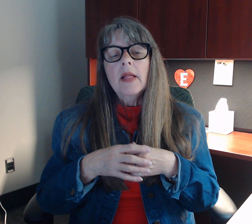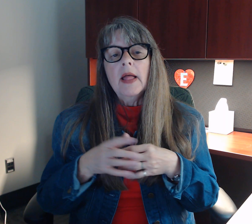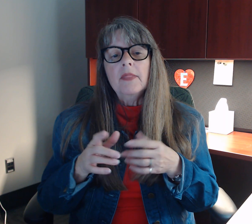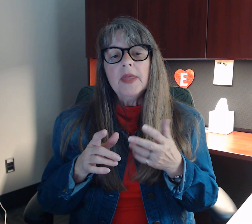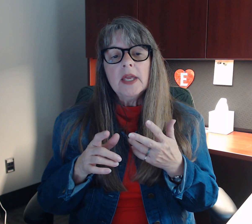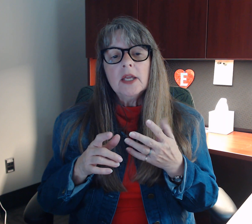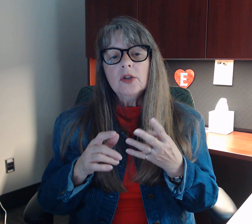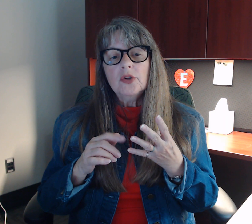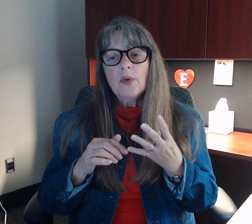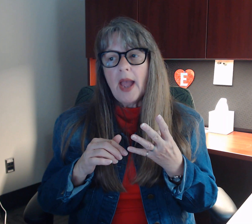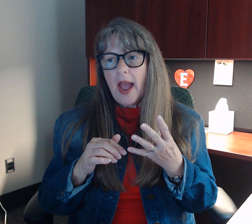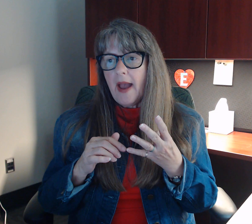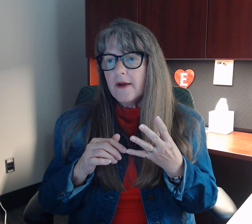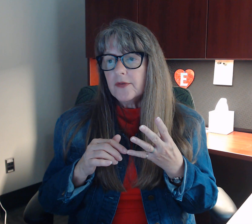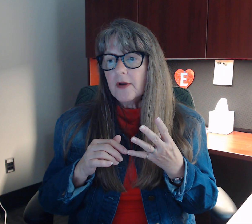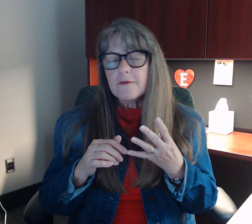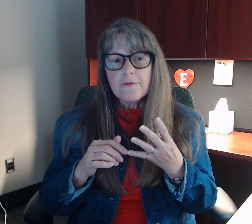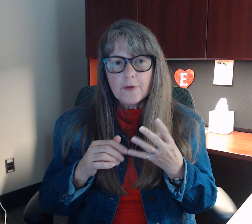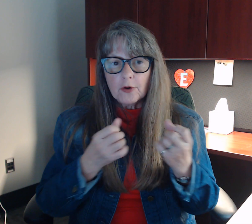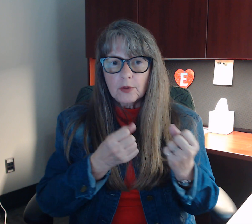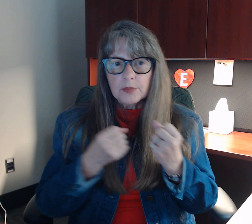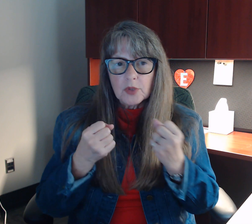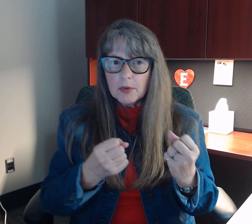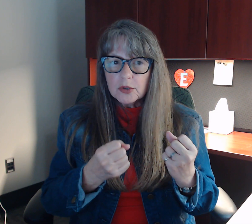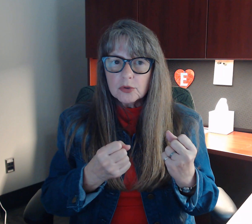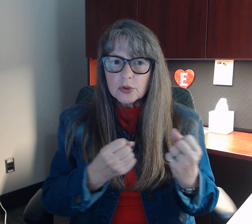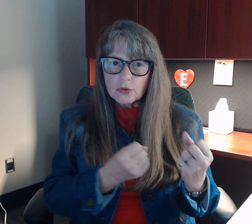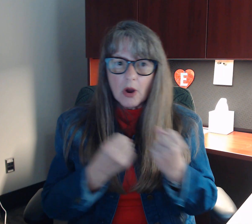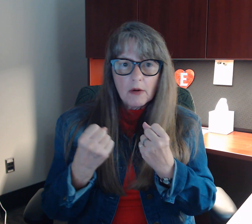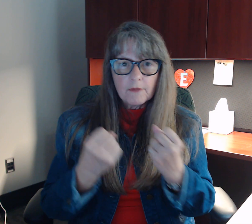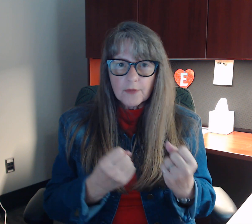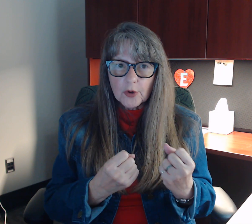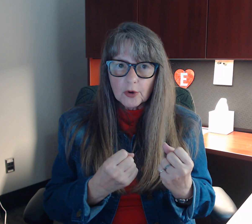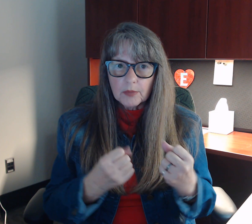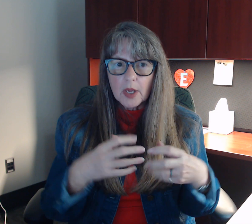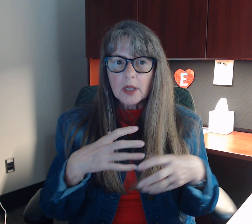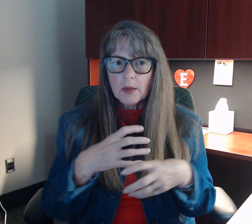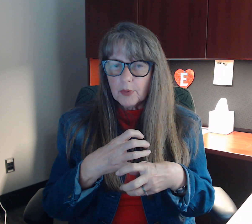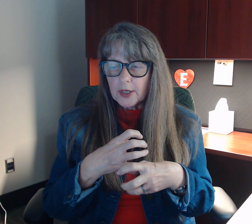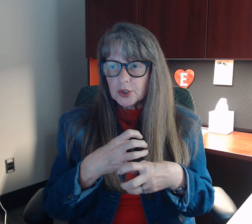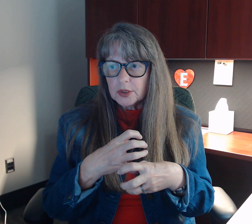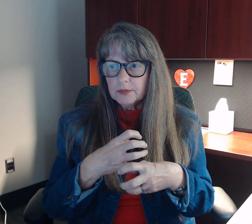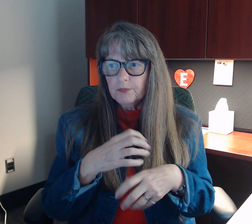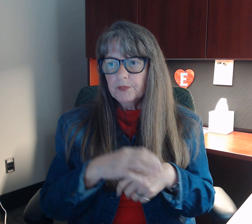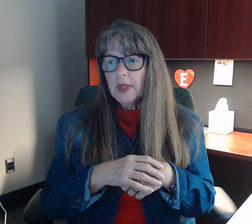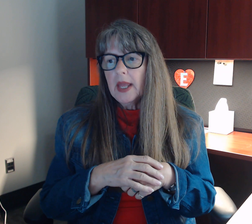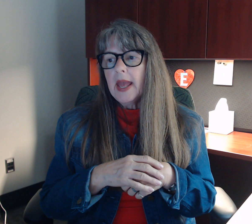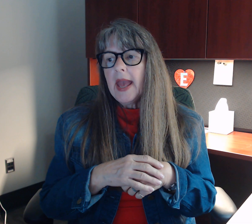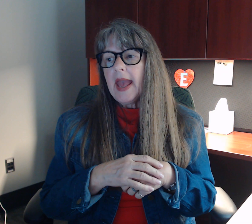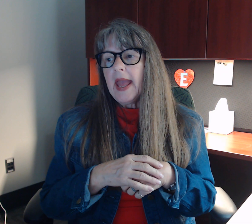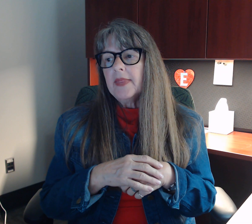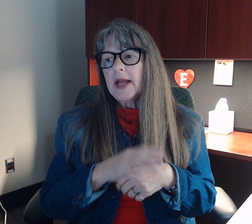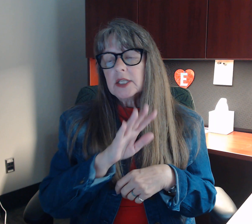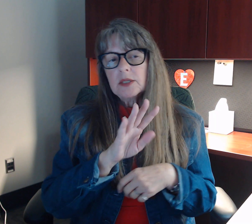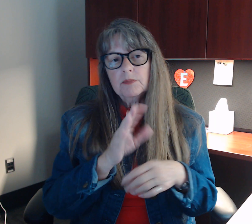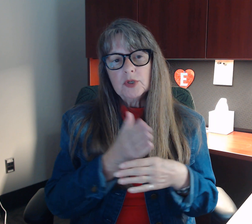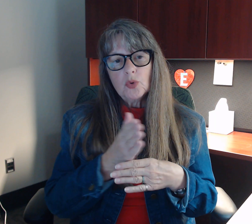And then you have firm. So I want to do strong, firm compression. And that's